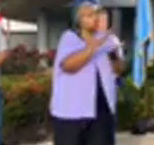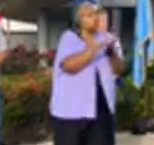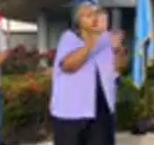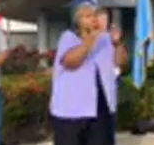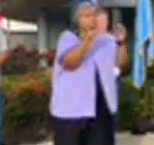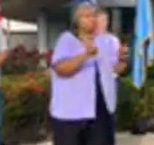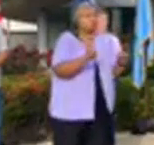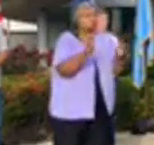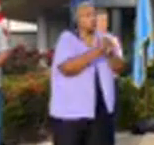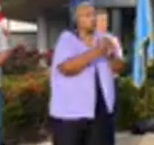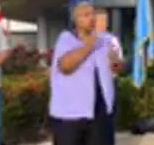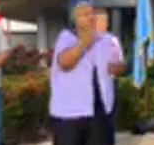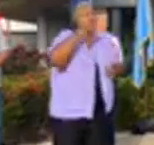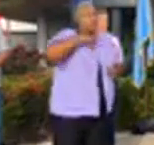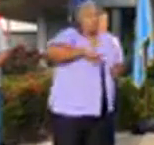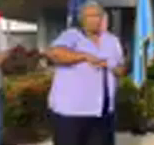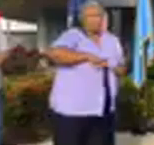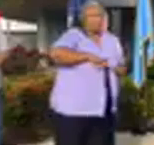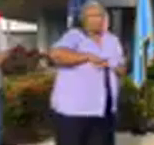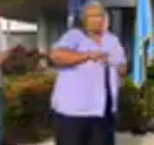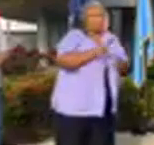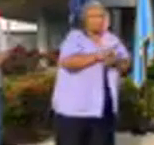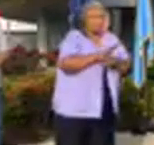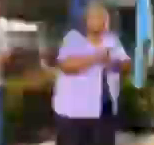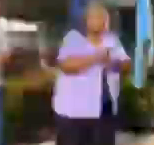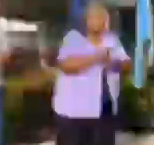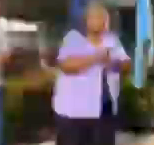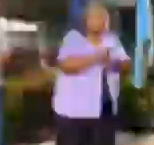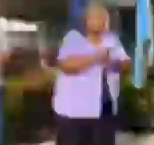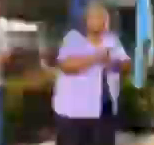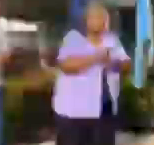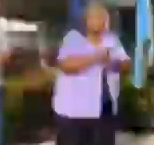our nonprofits, with our large industry, small businesses across